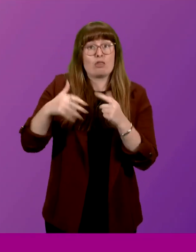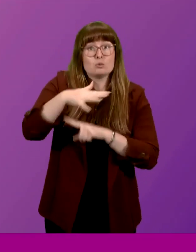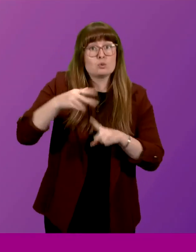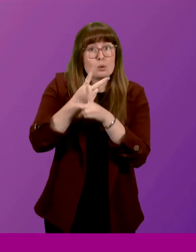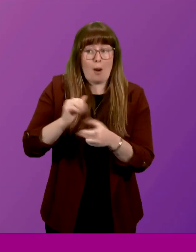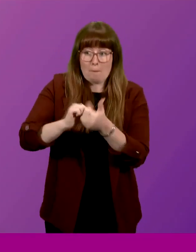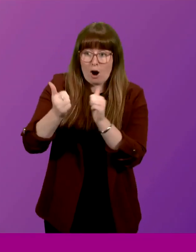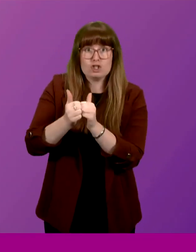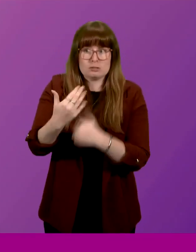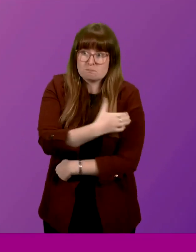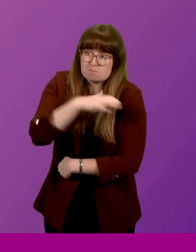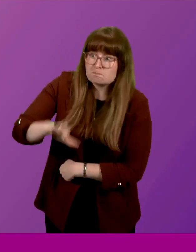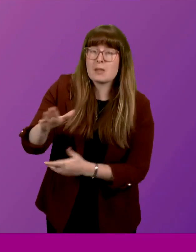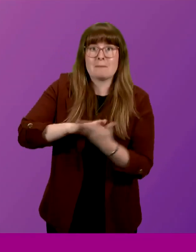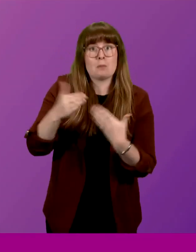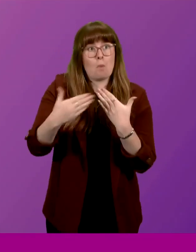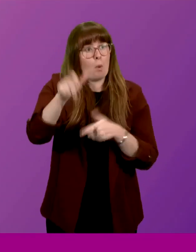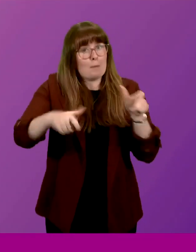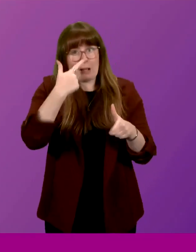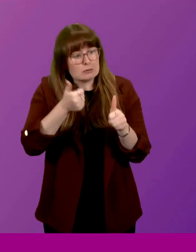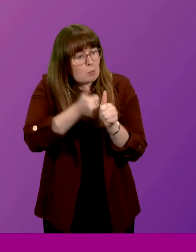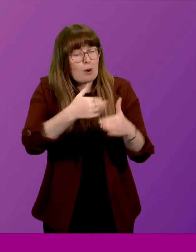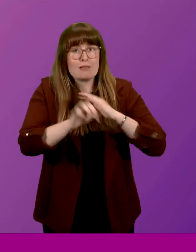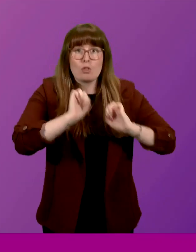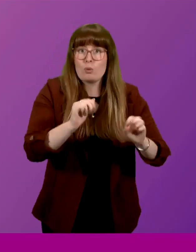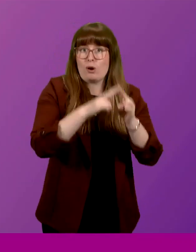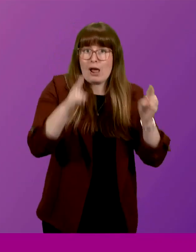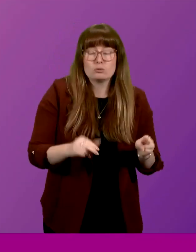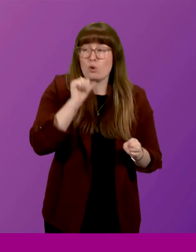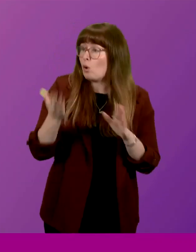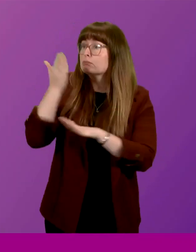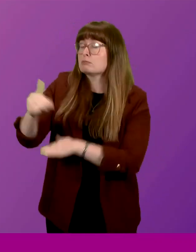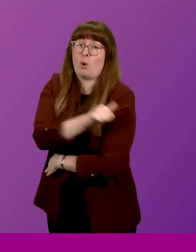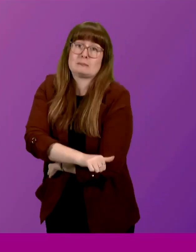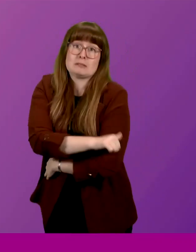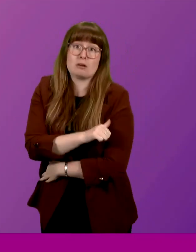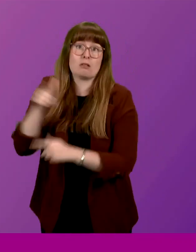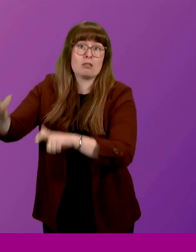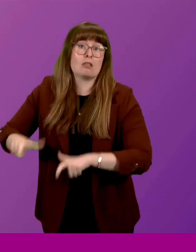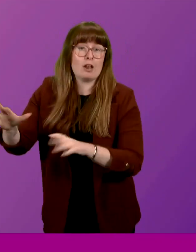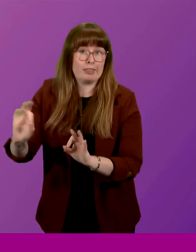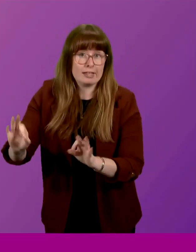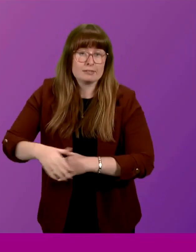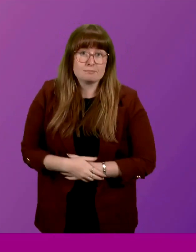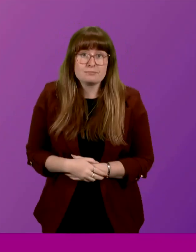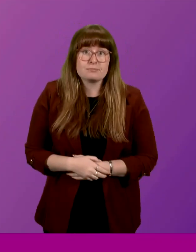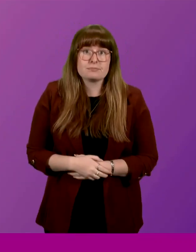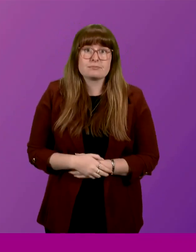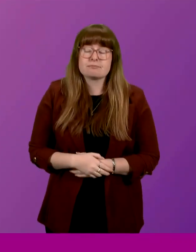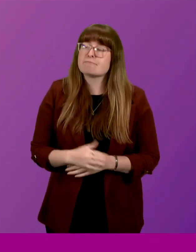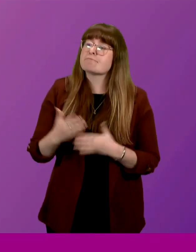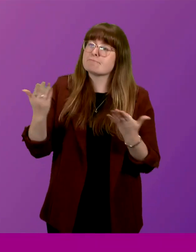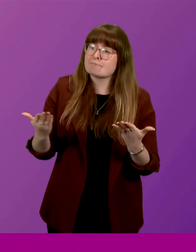partnerships to make sure more and more people can be supported at home rather than in our hospitals. Ms Sarwar. The level of delayed discharge